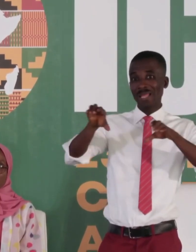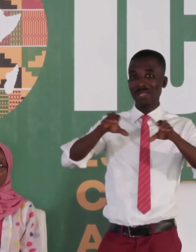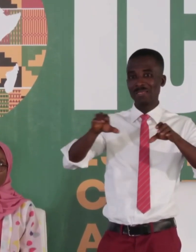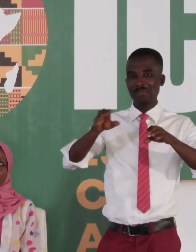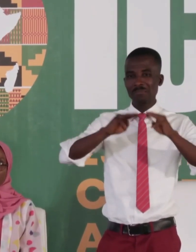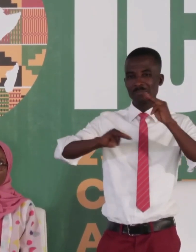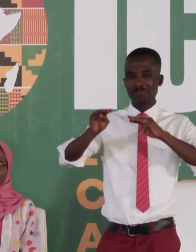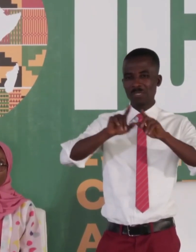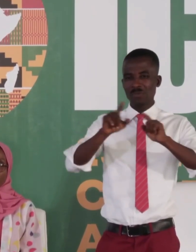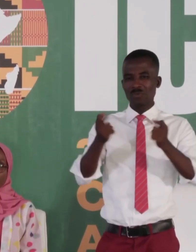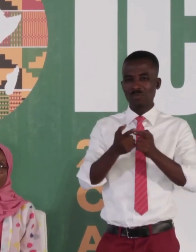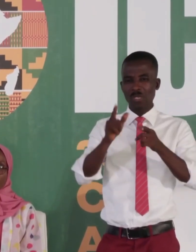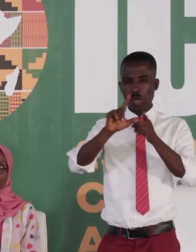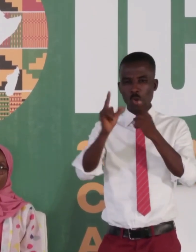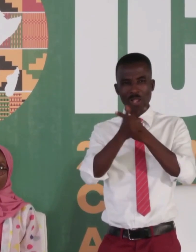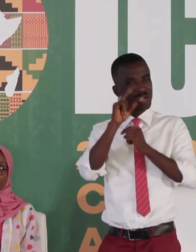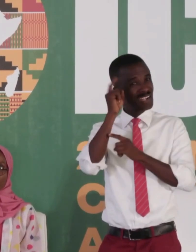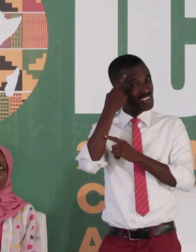and local government,